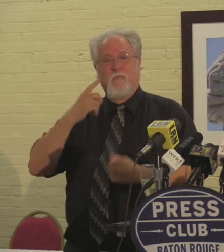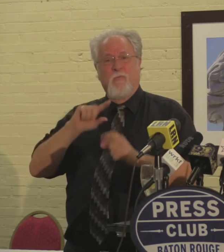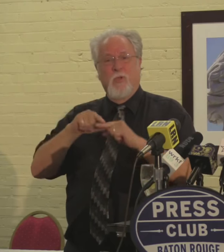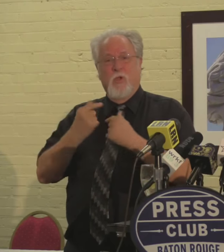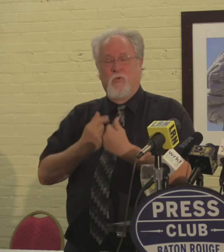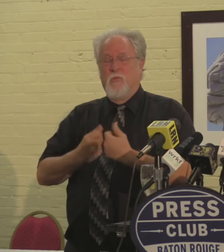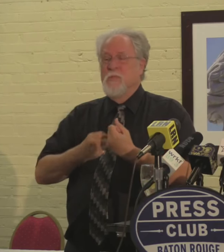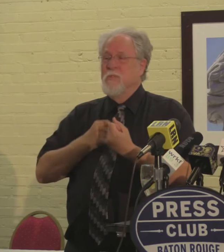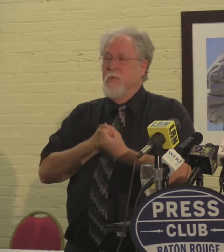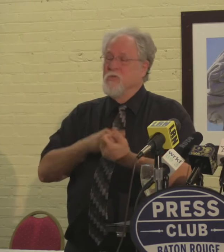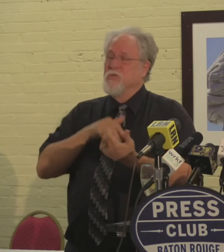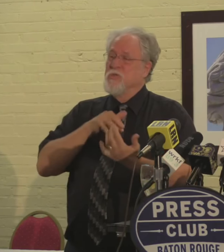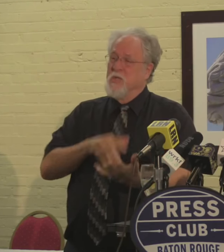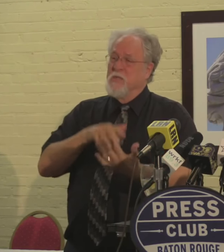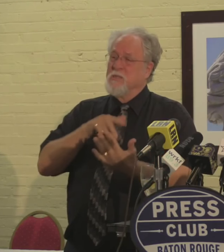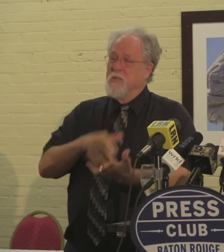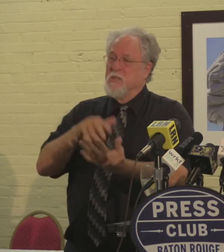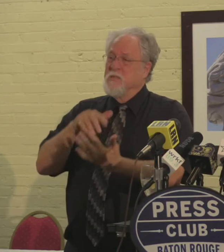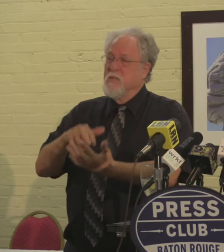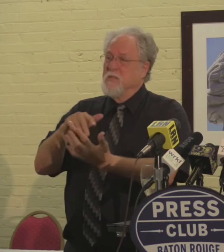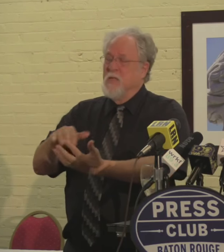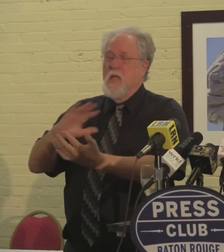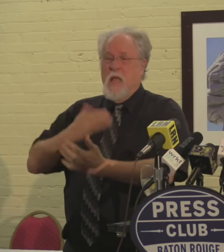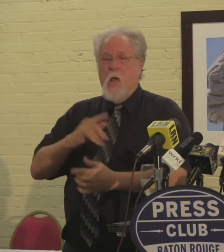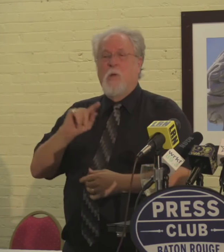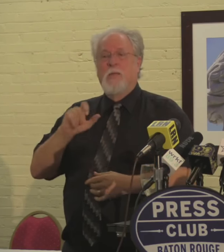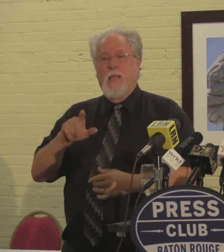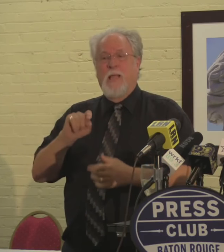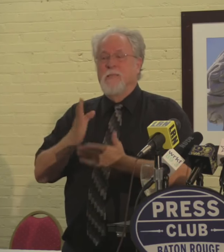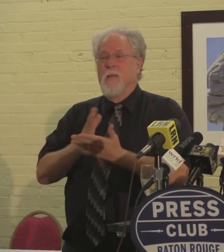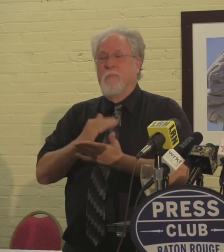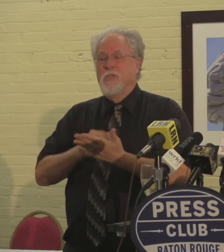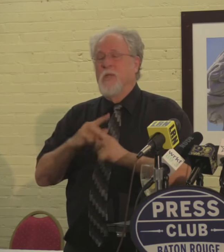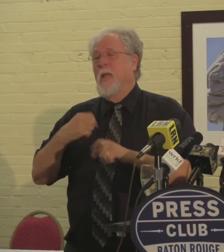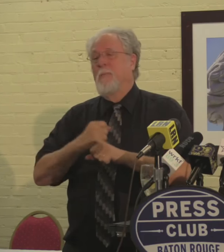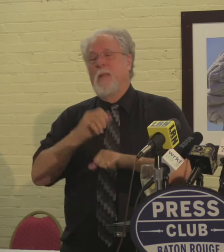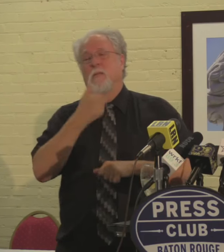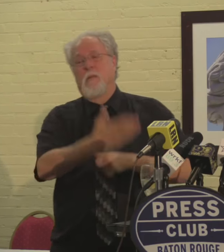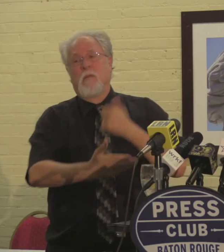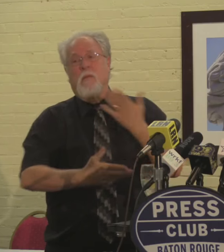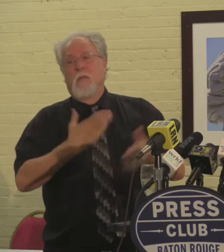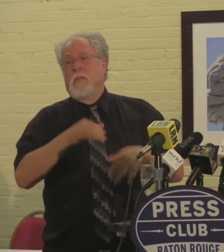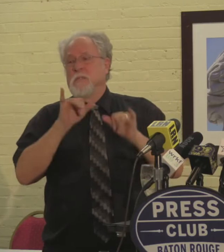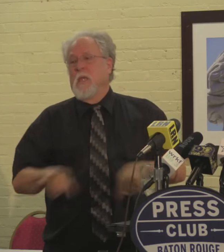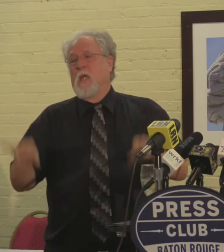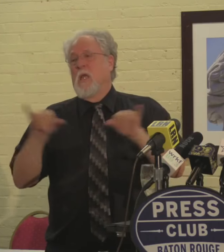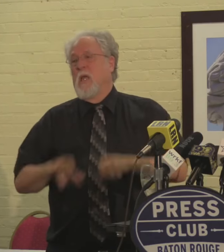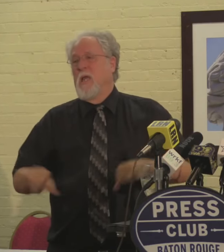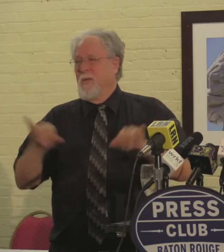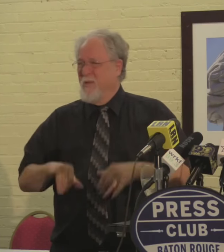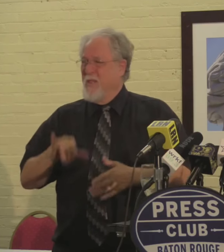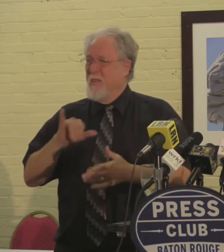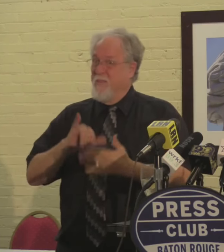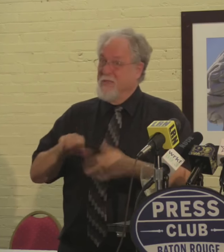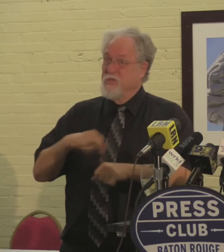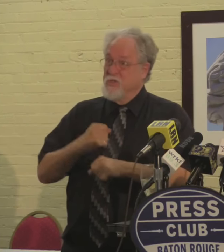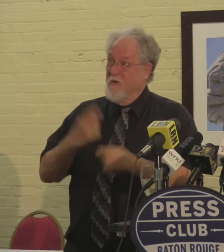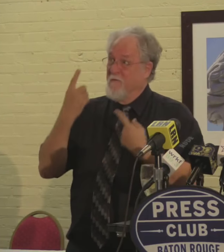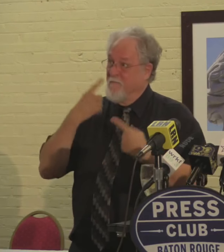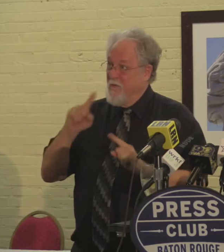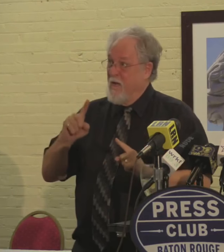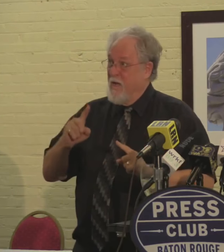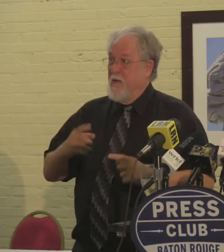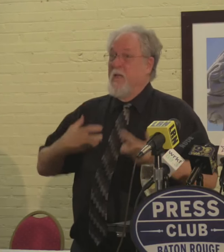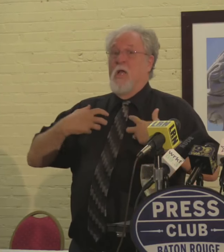sponsoring studies of our tax and our budget system and have been making these same recommendations. Is this the year we're finally going to summon